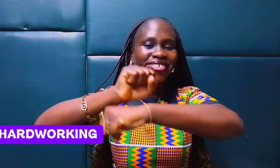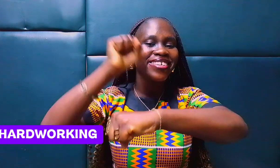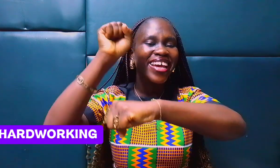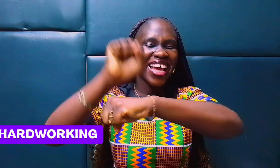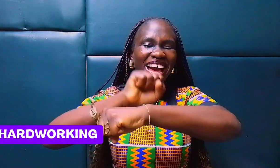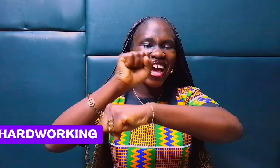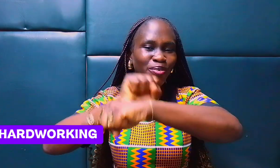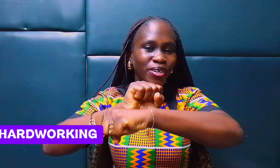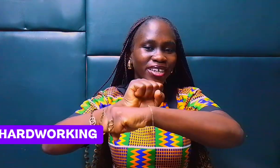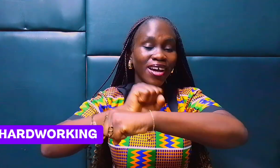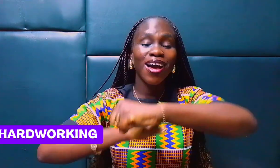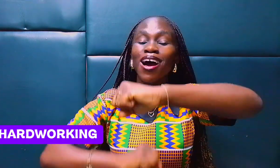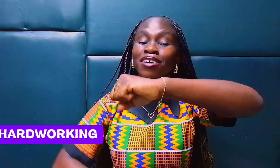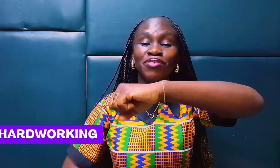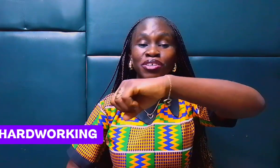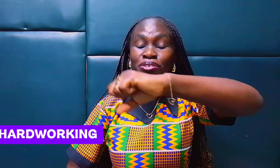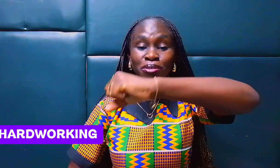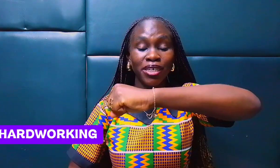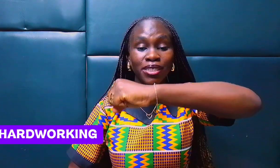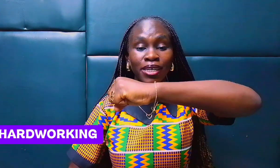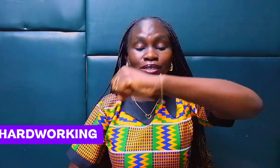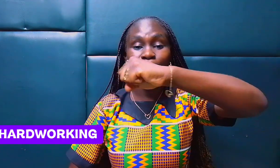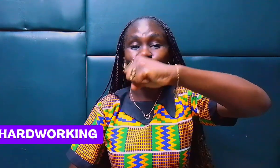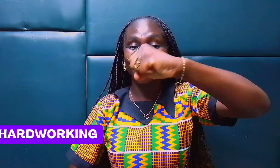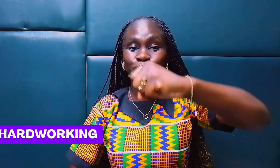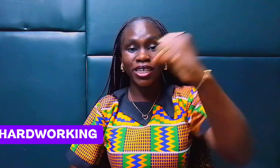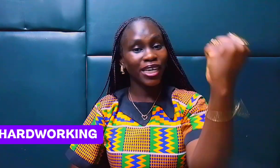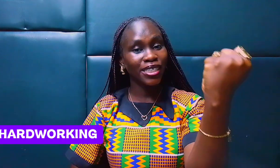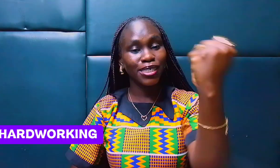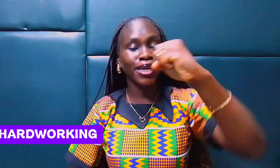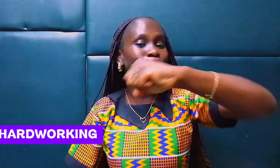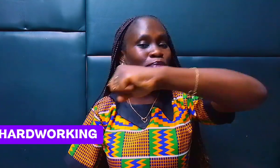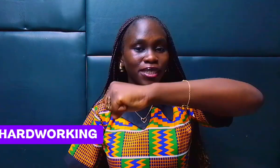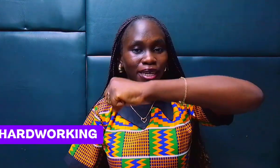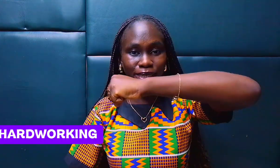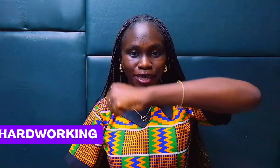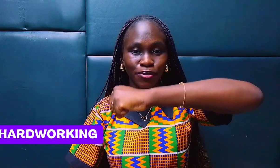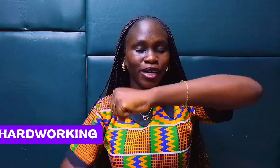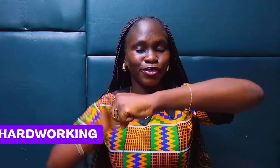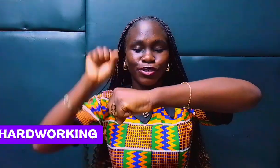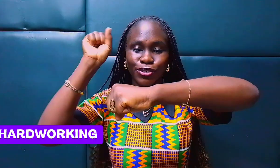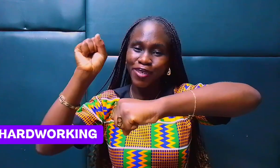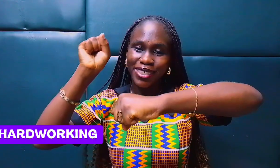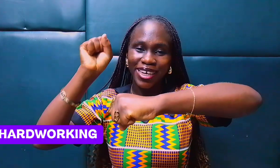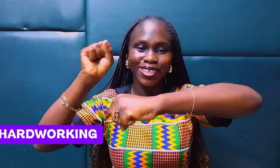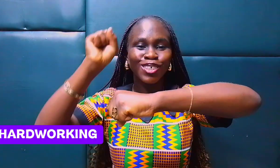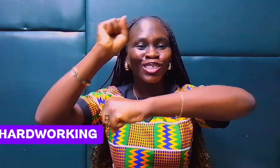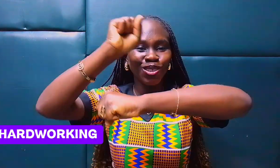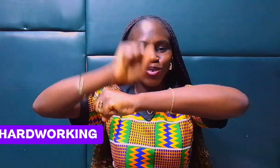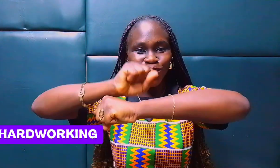hardworking, hard work. Have your non-dominant hand folded like this and is placed like a table, and your dominant hand is doing